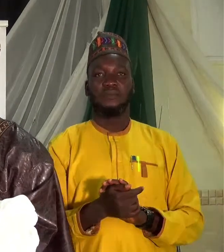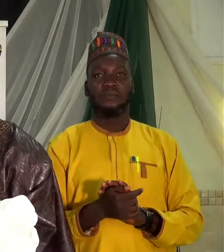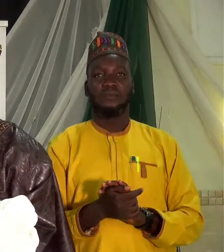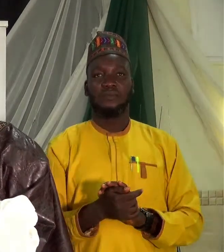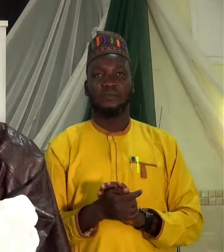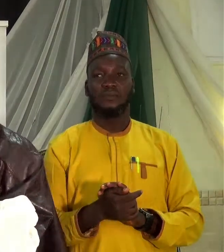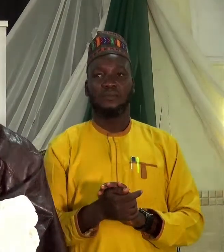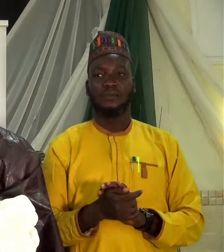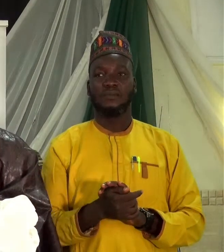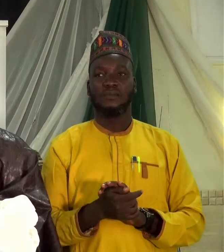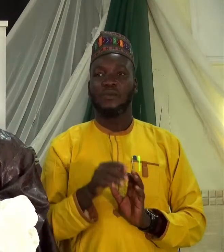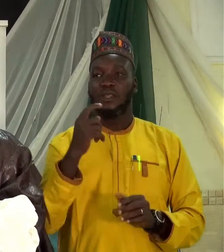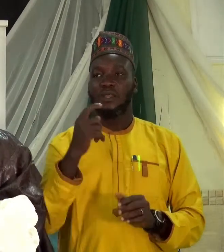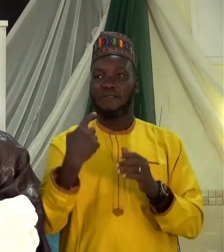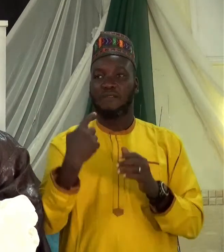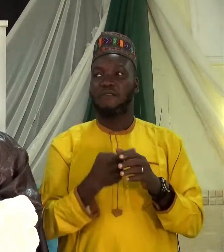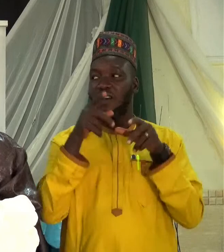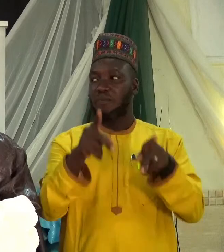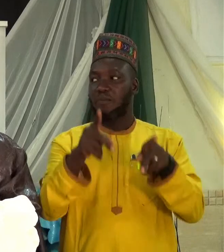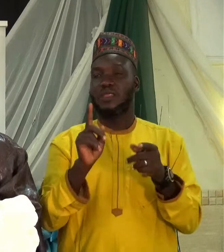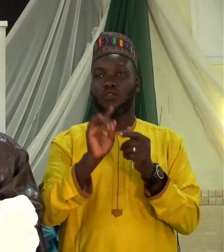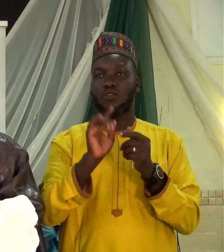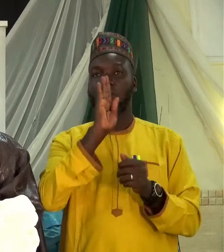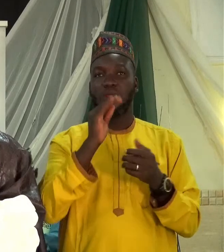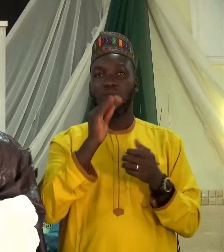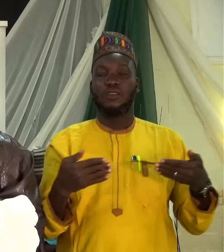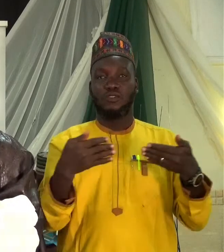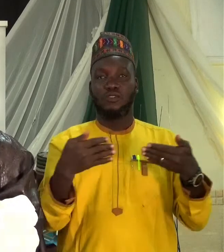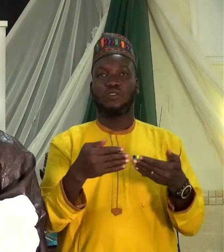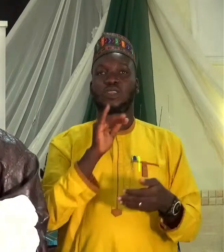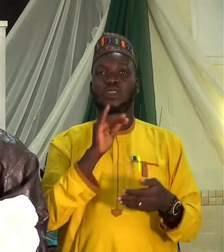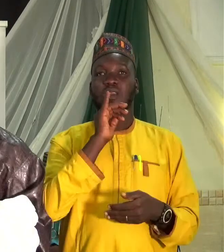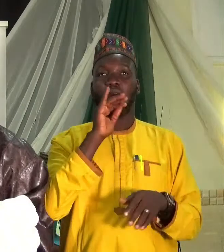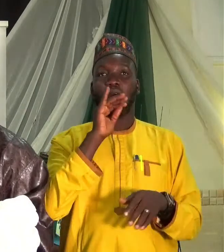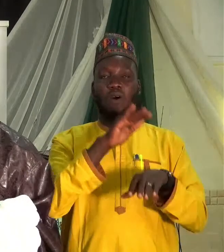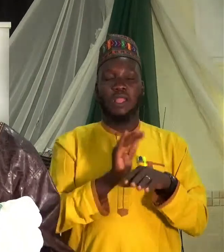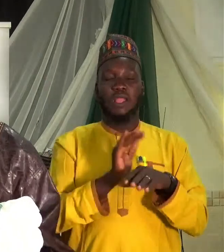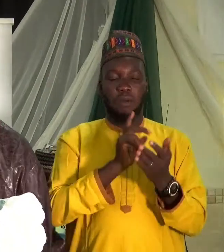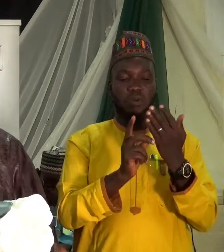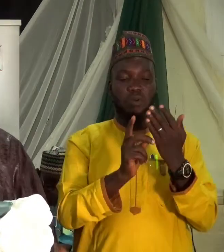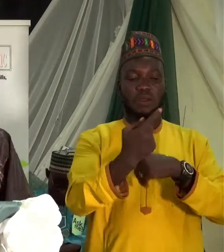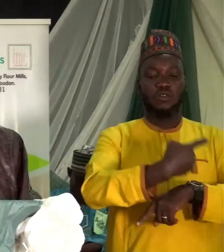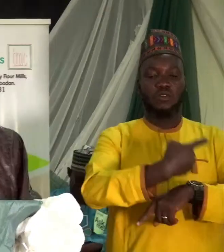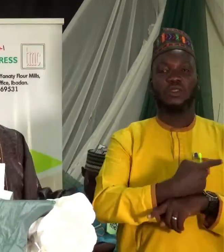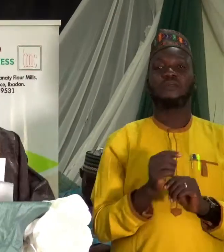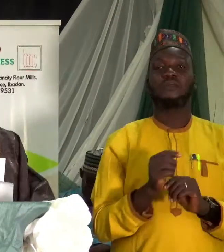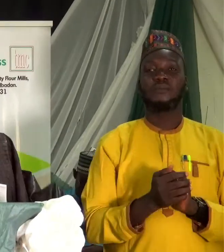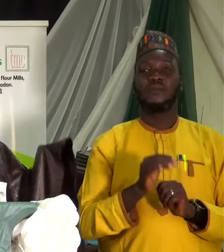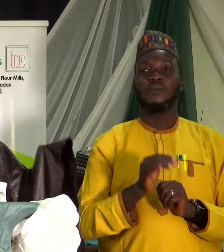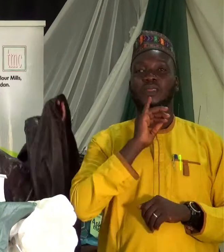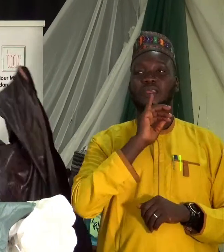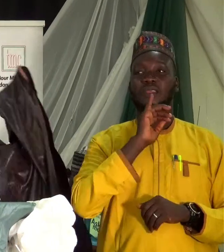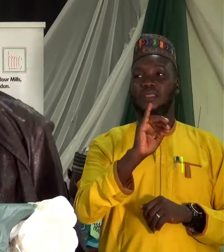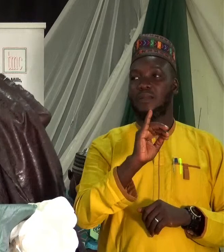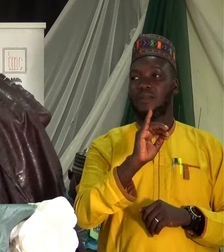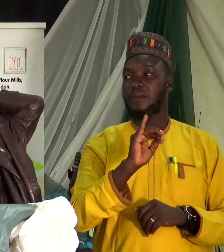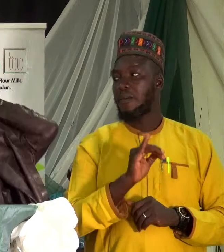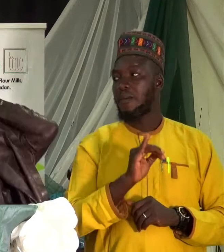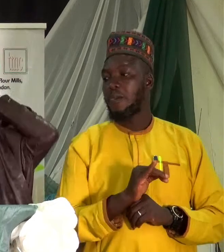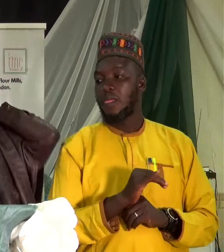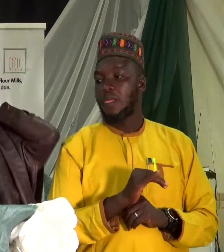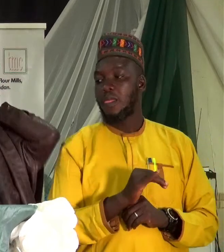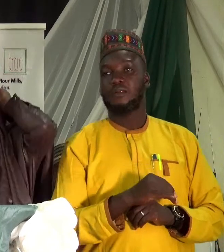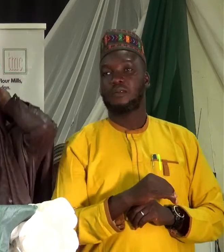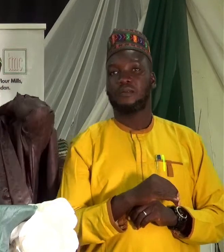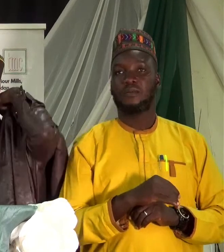The first person to be introduced on this program today, we are going to anchor that on